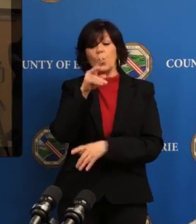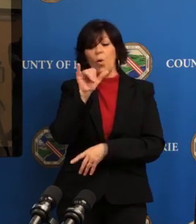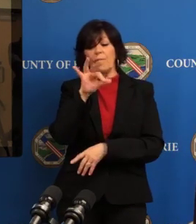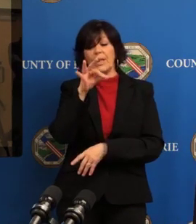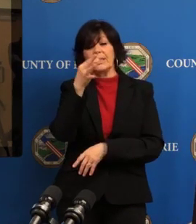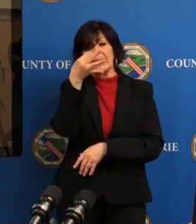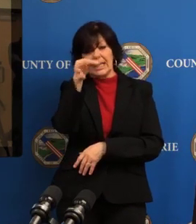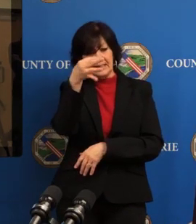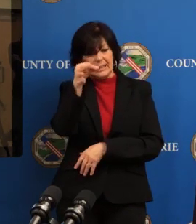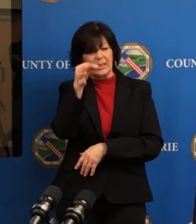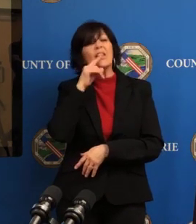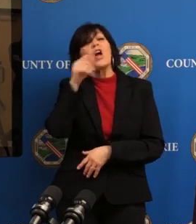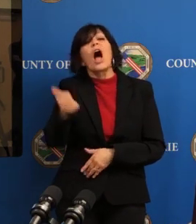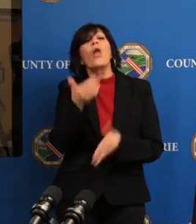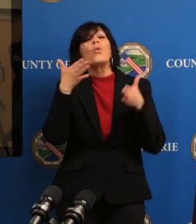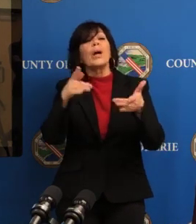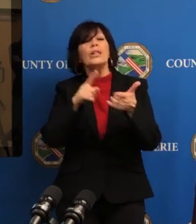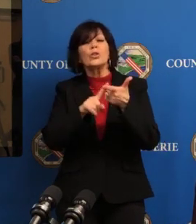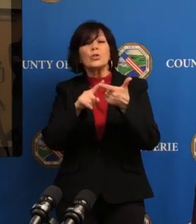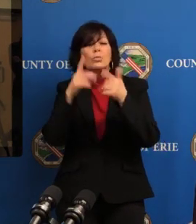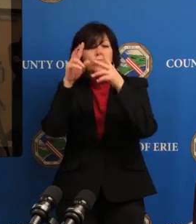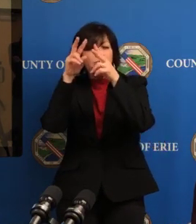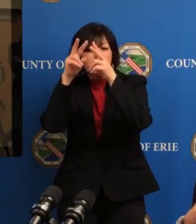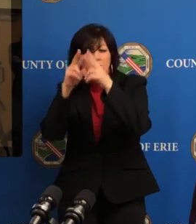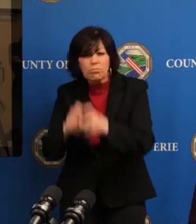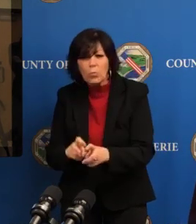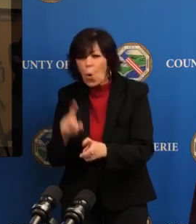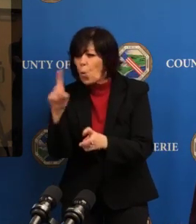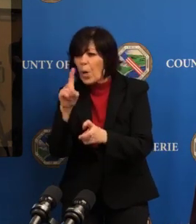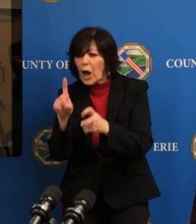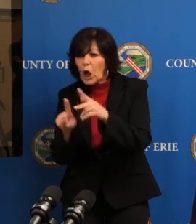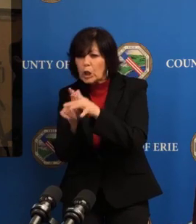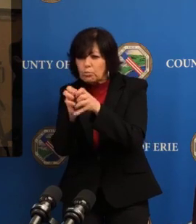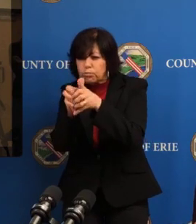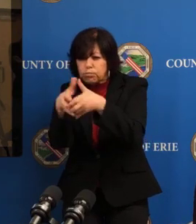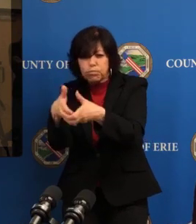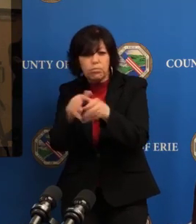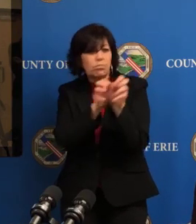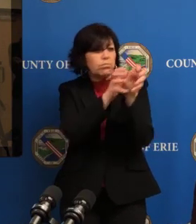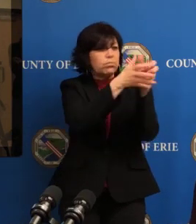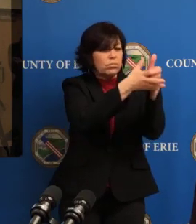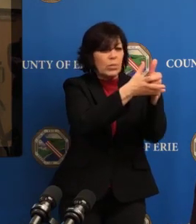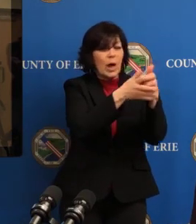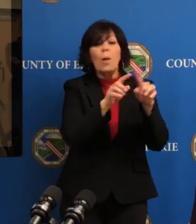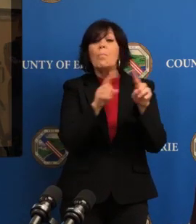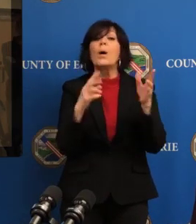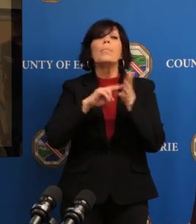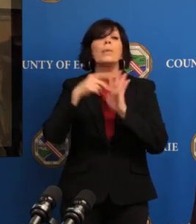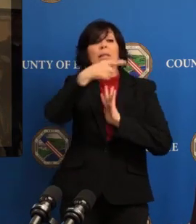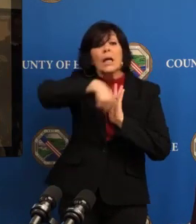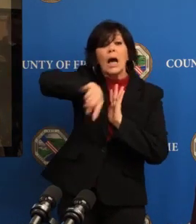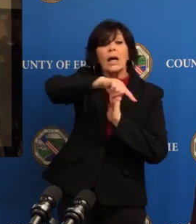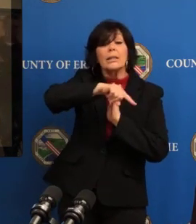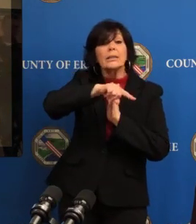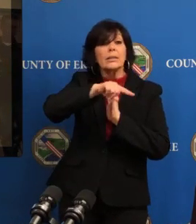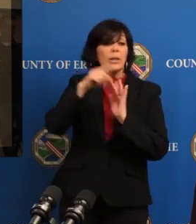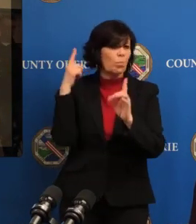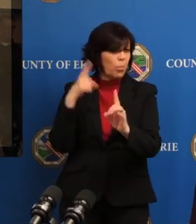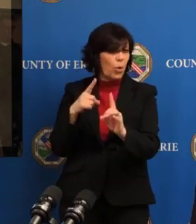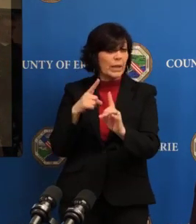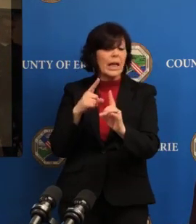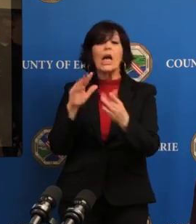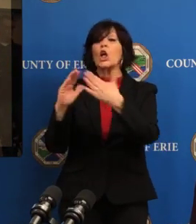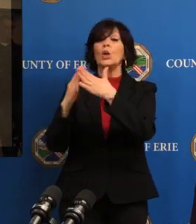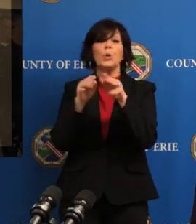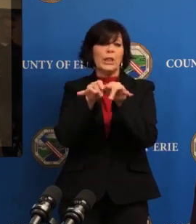we have other ways to follow trends, but again, what it means to us, people in the community, is that there is community spread.